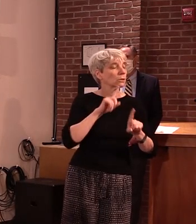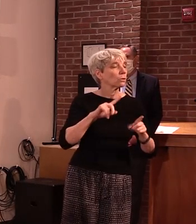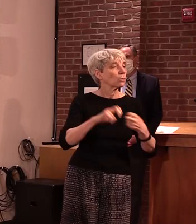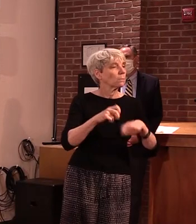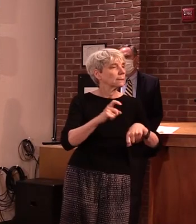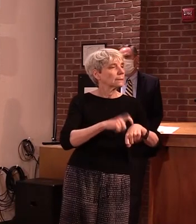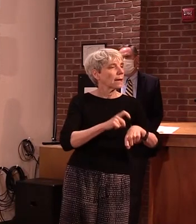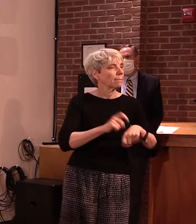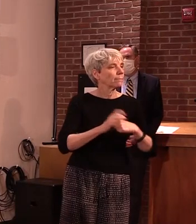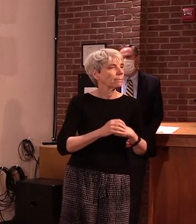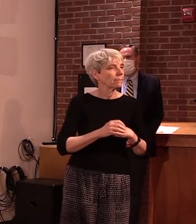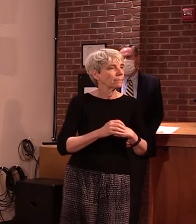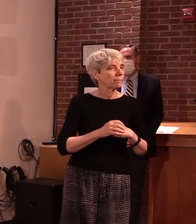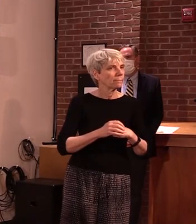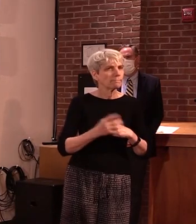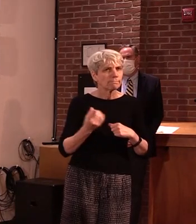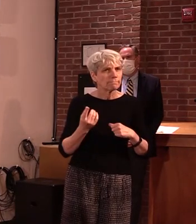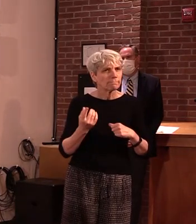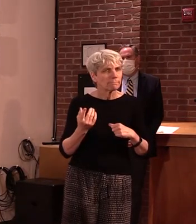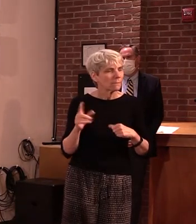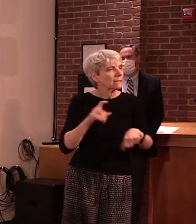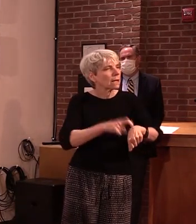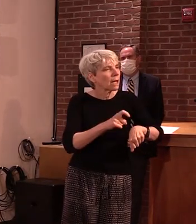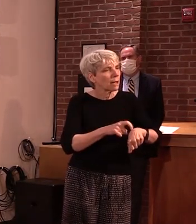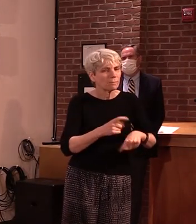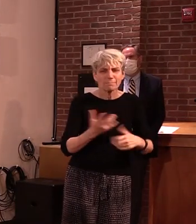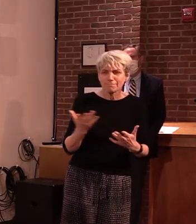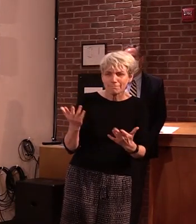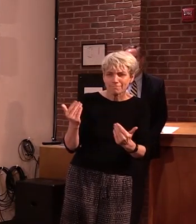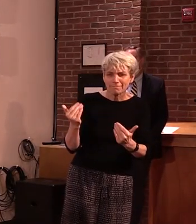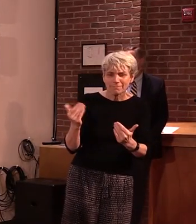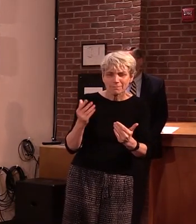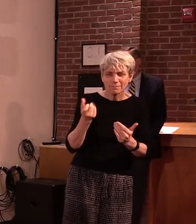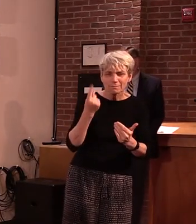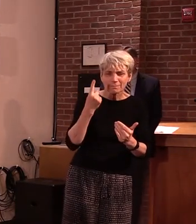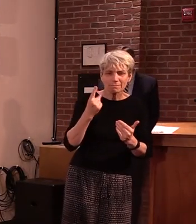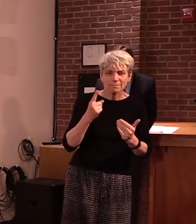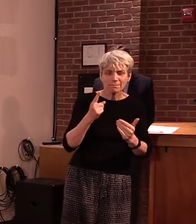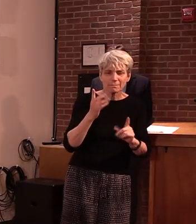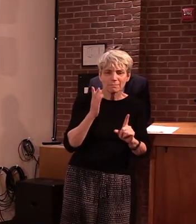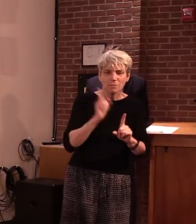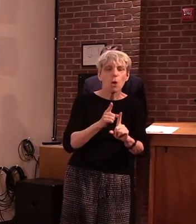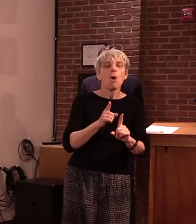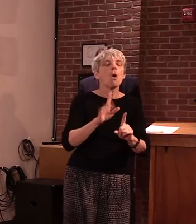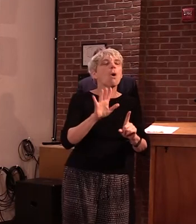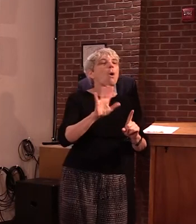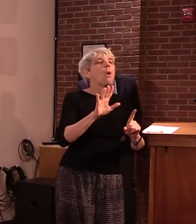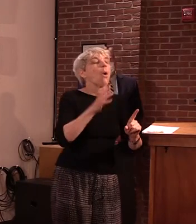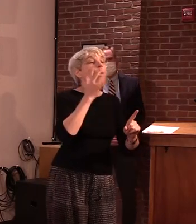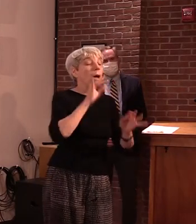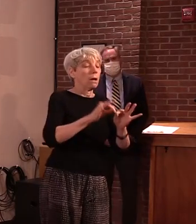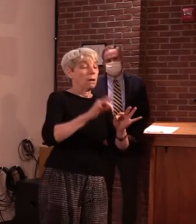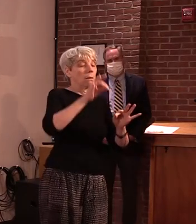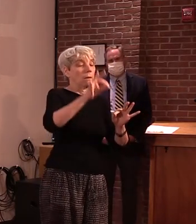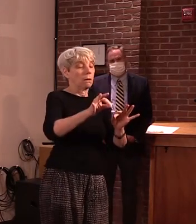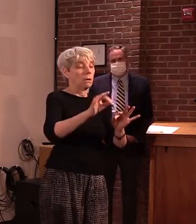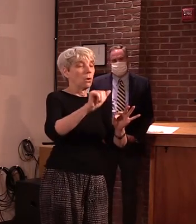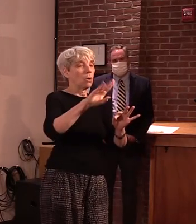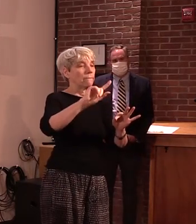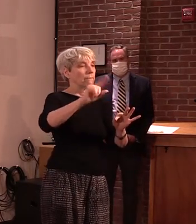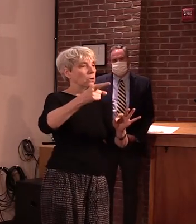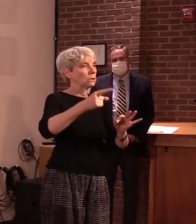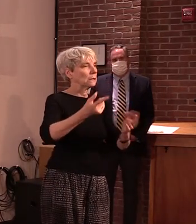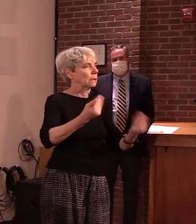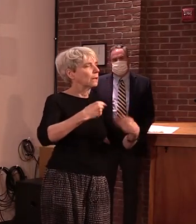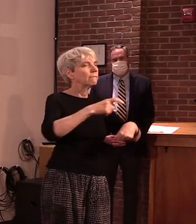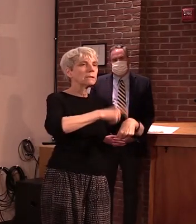Can you expand on that? Just needed more time in order to convince more people to wear them. What we're seeing with